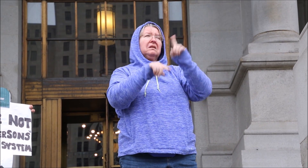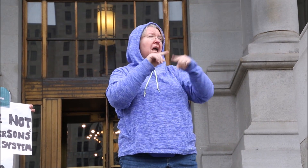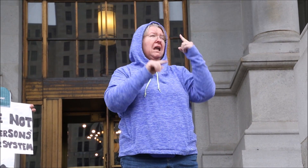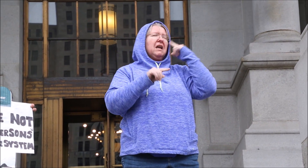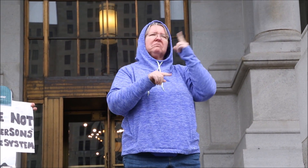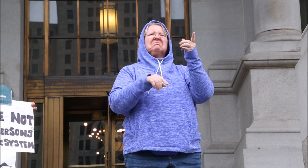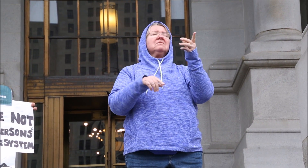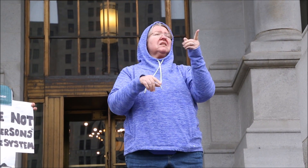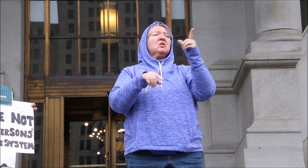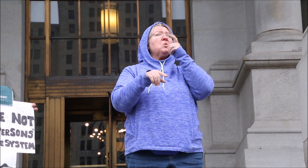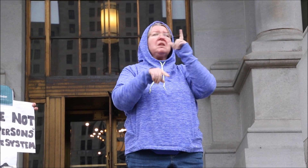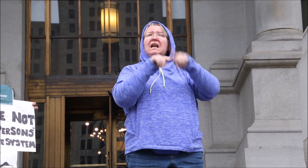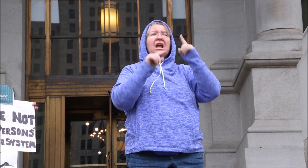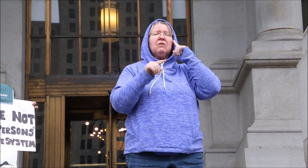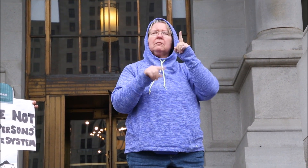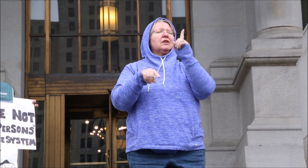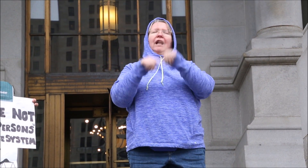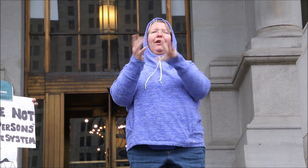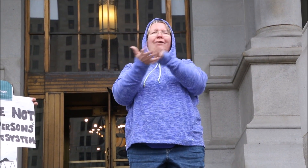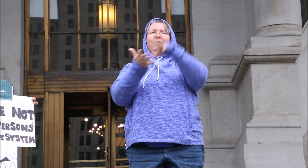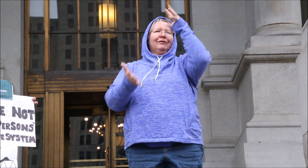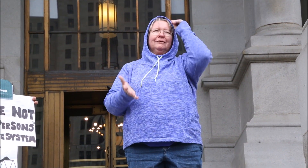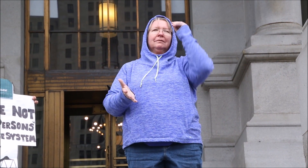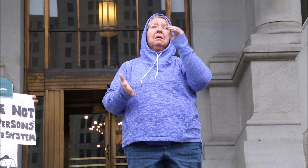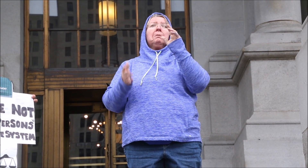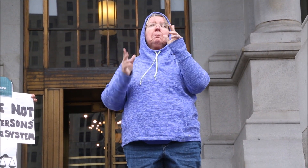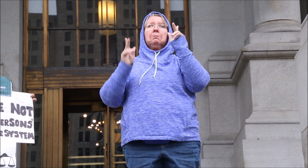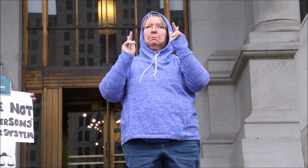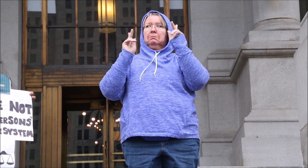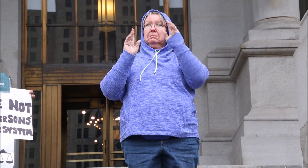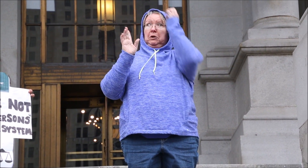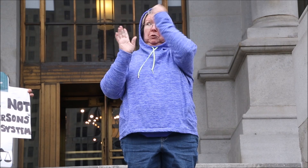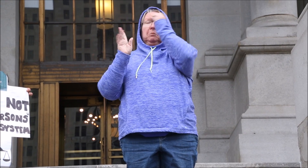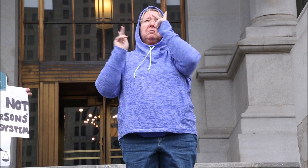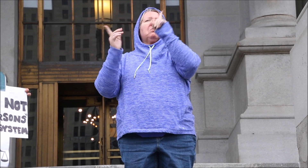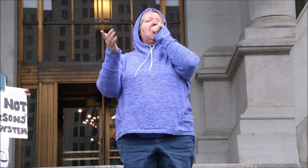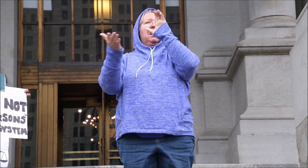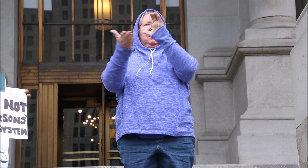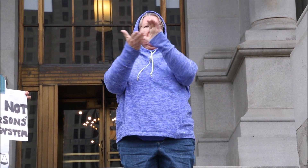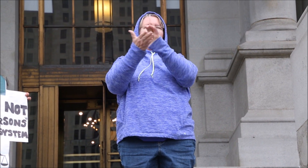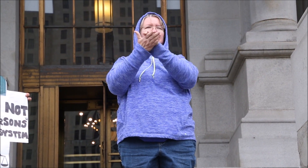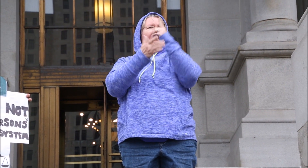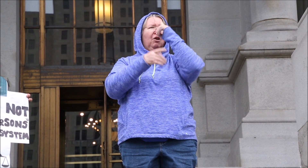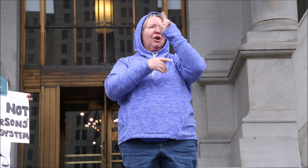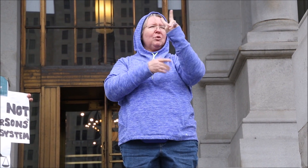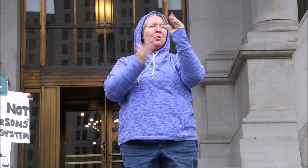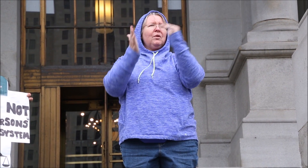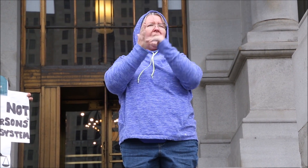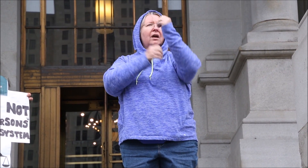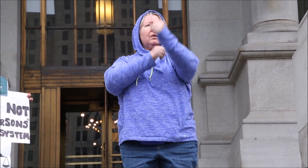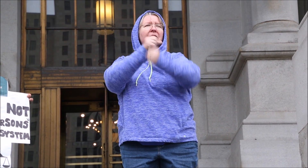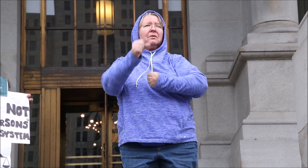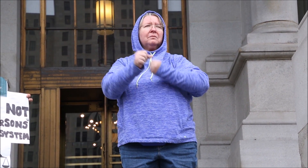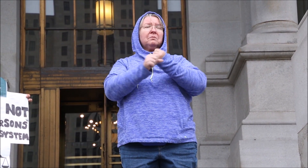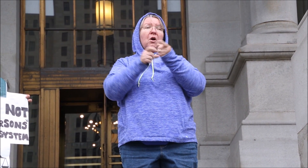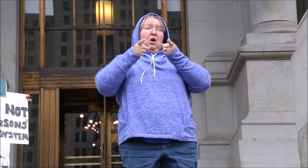That's what they ask. They always ask that. If you're not registered, they don't listen to you. You have to go home. The House of Justice